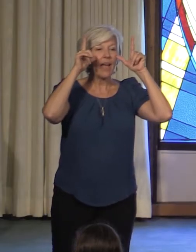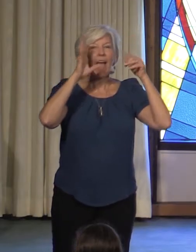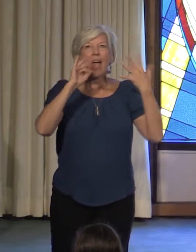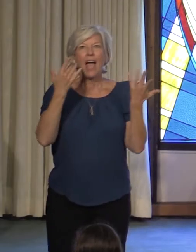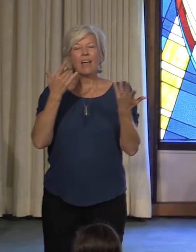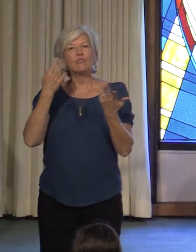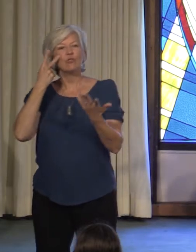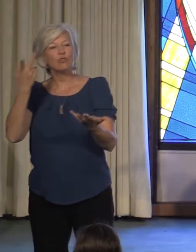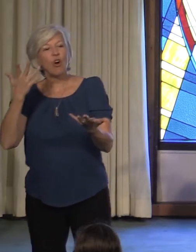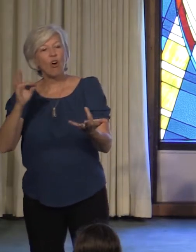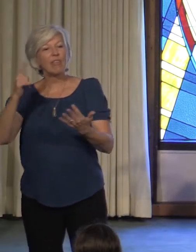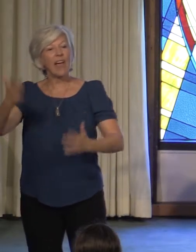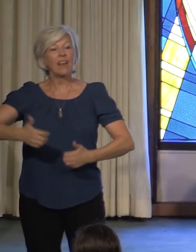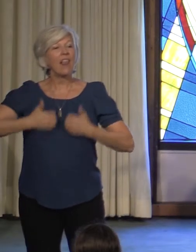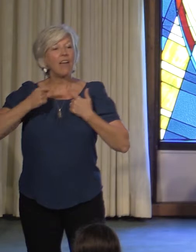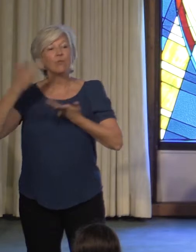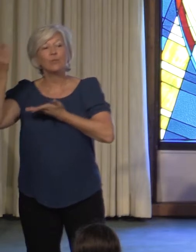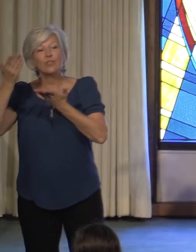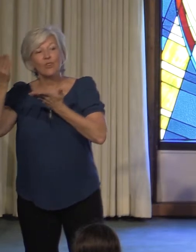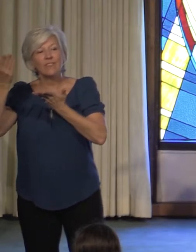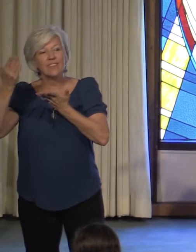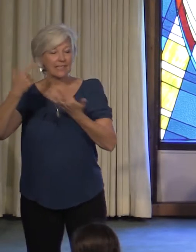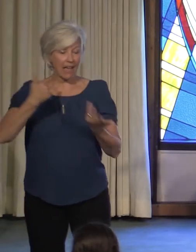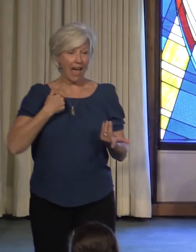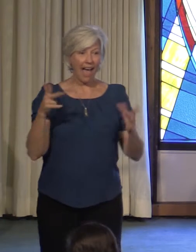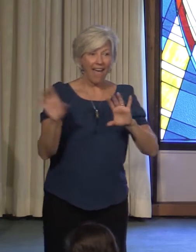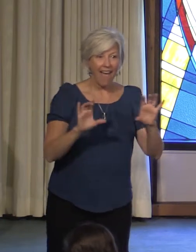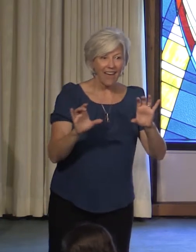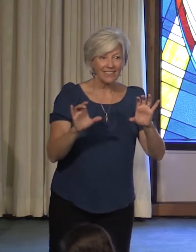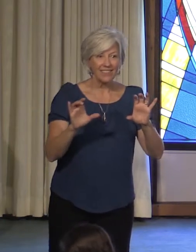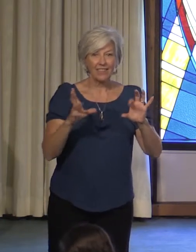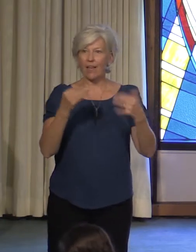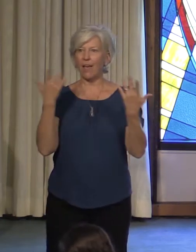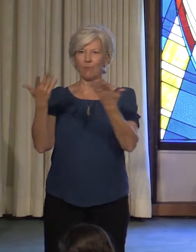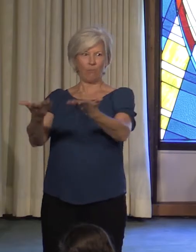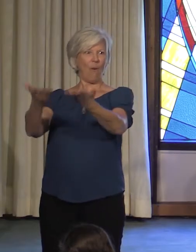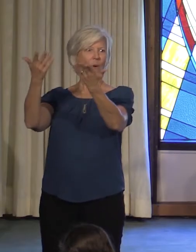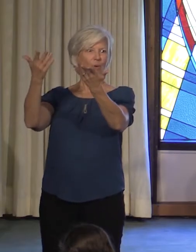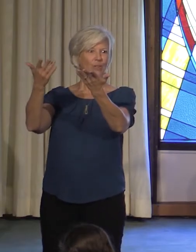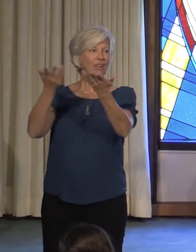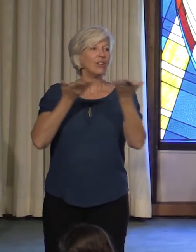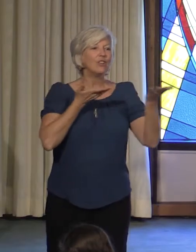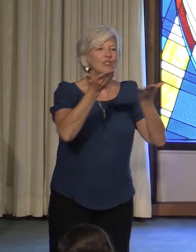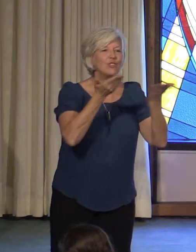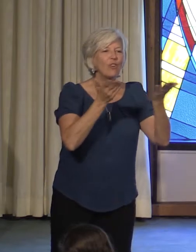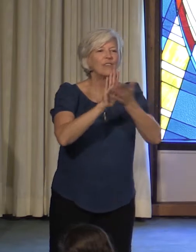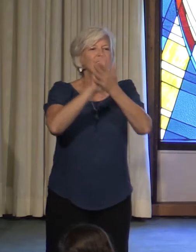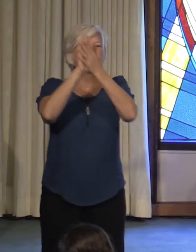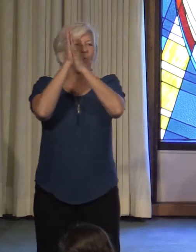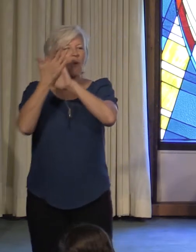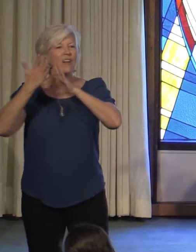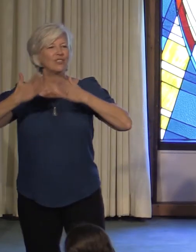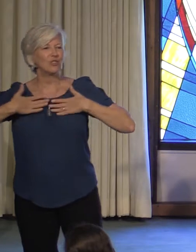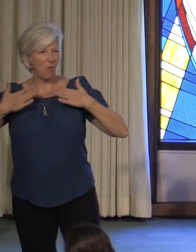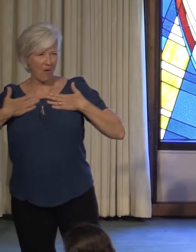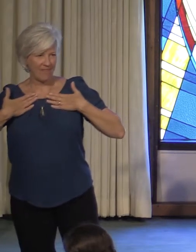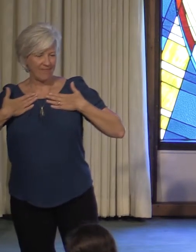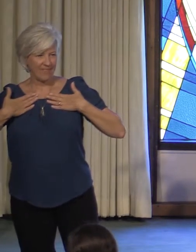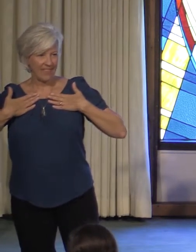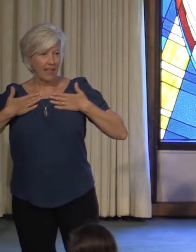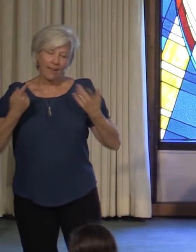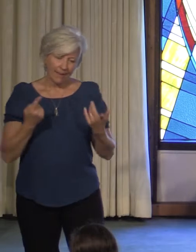service. I acted and behold, service was joy. A guy whose name